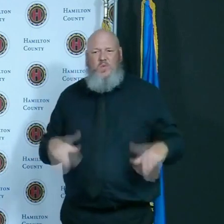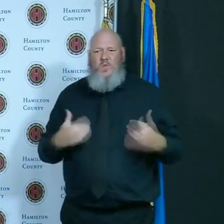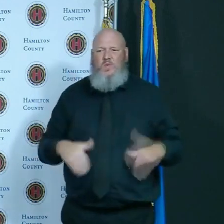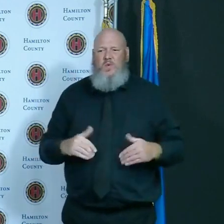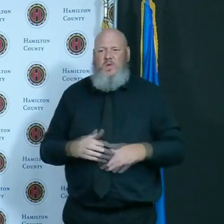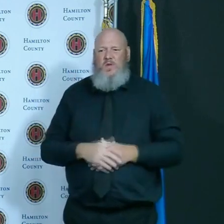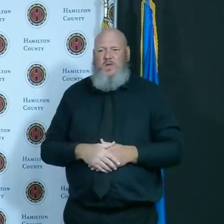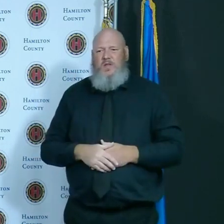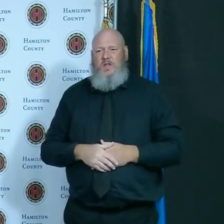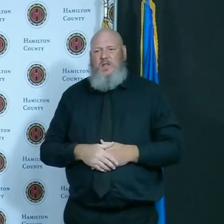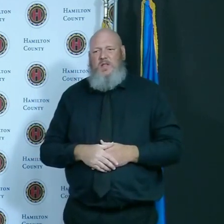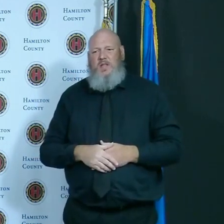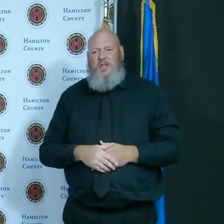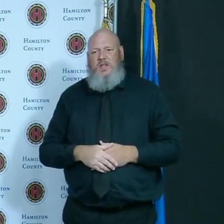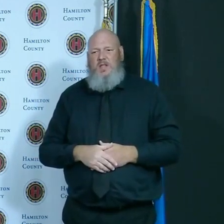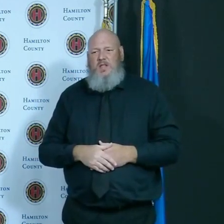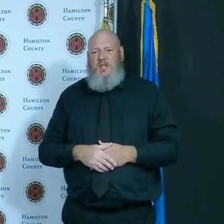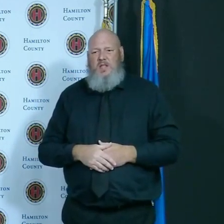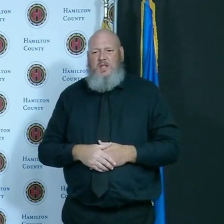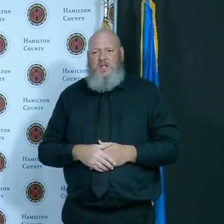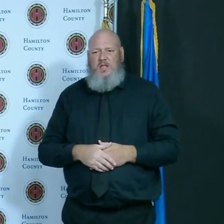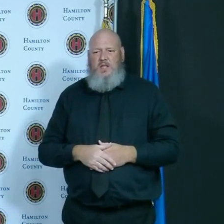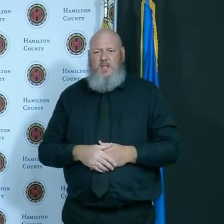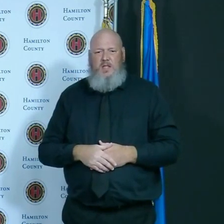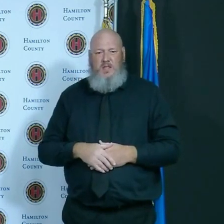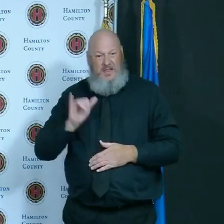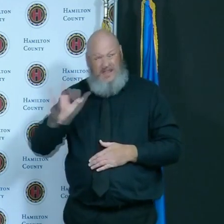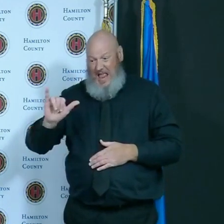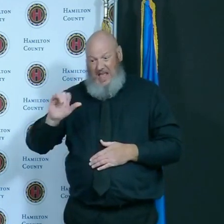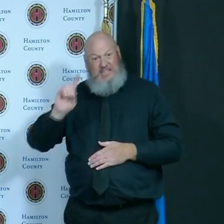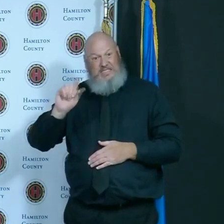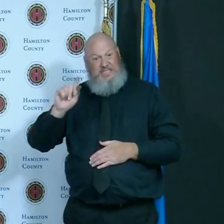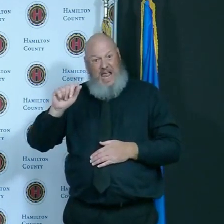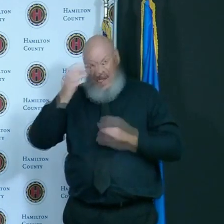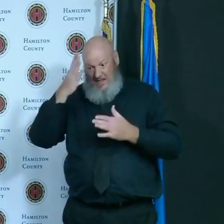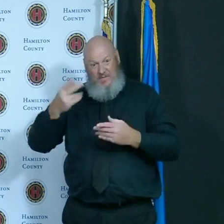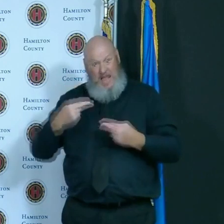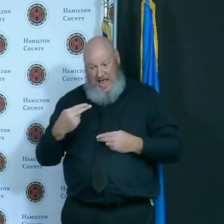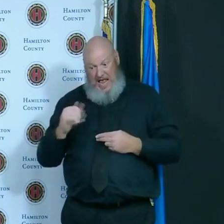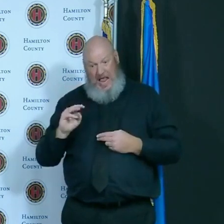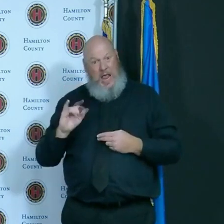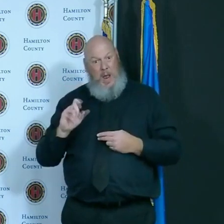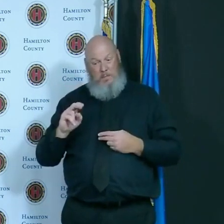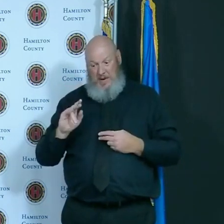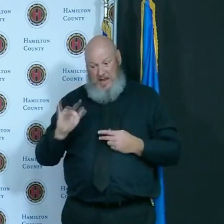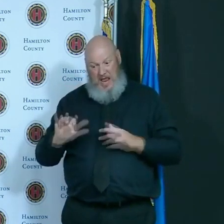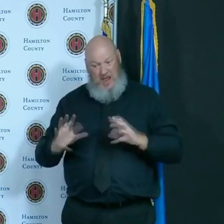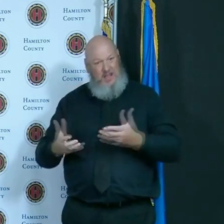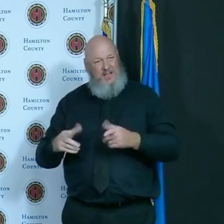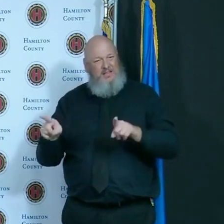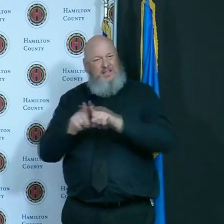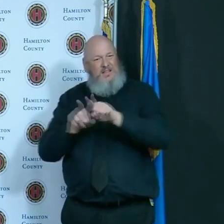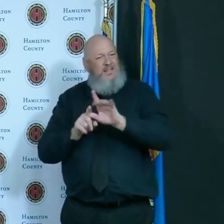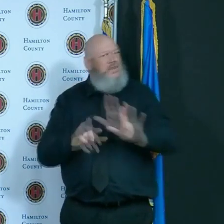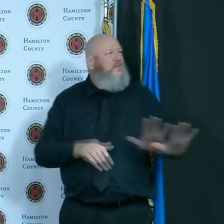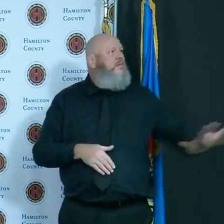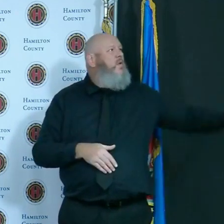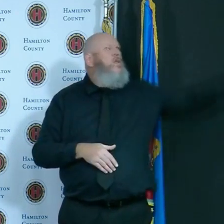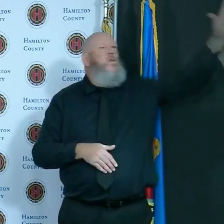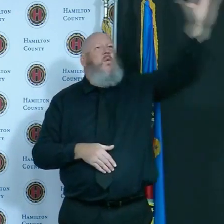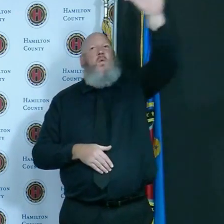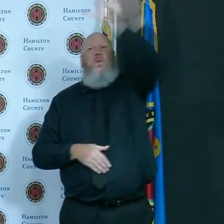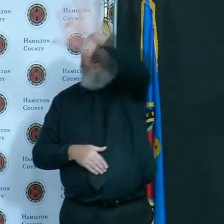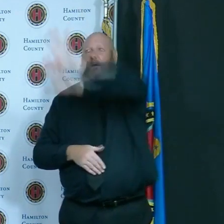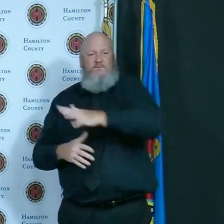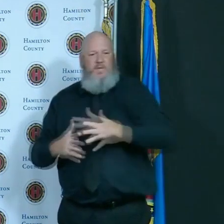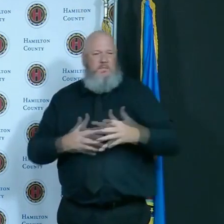those unemployment rates prior to the coronavirus were already high. And so you're multiplying the factors, therefore